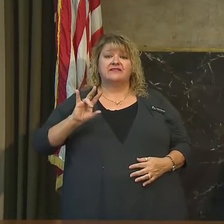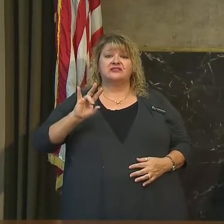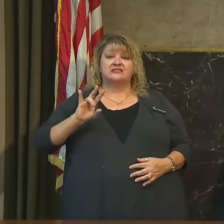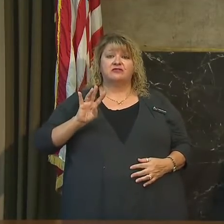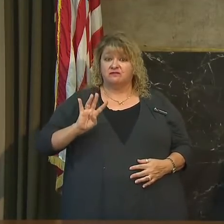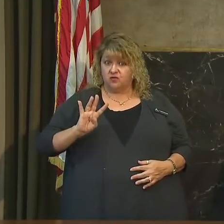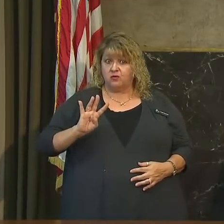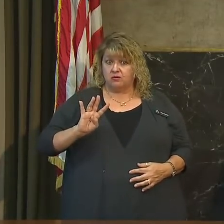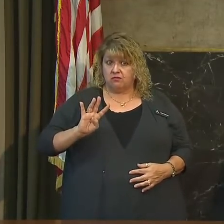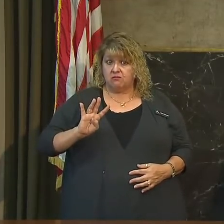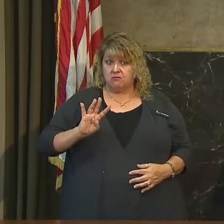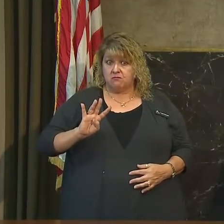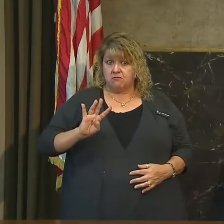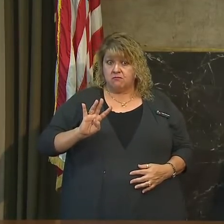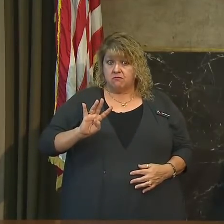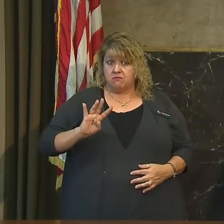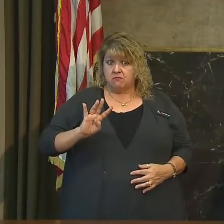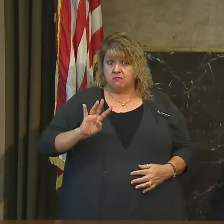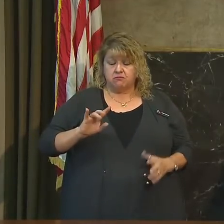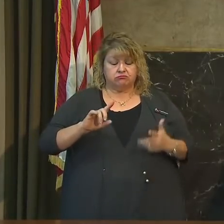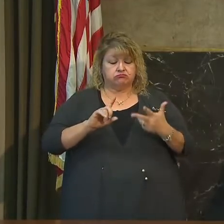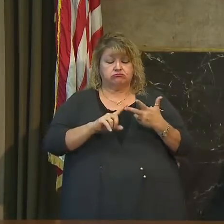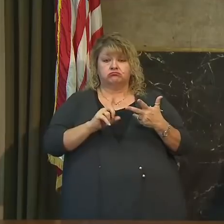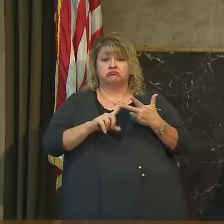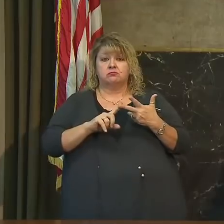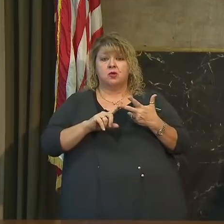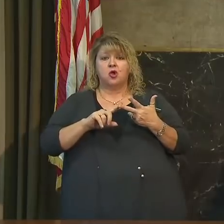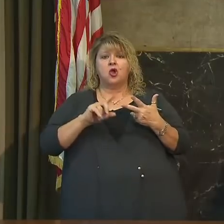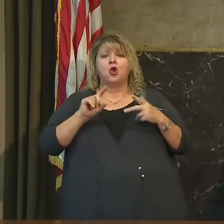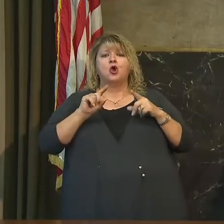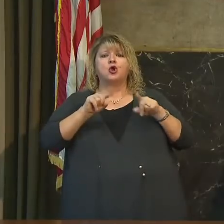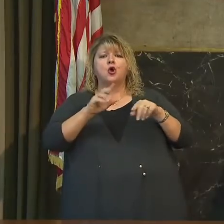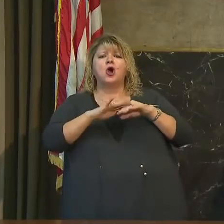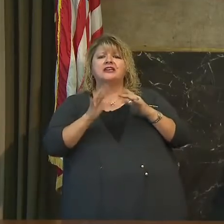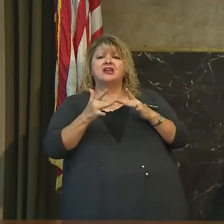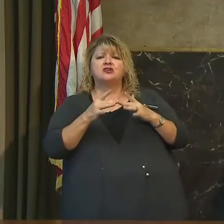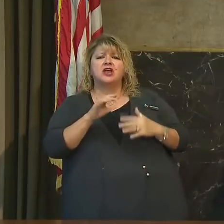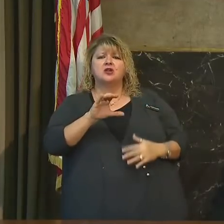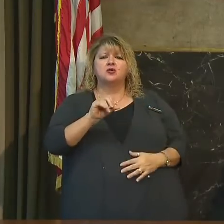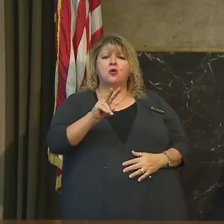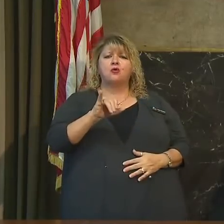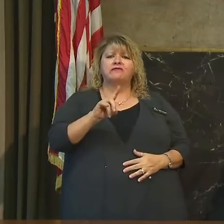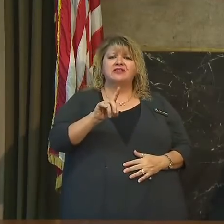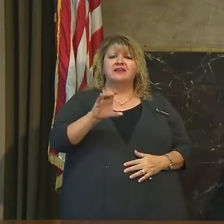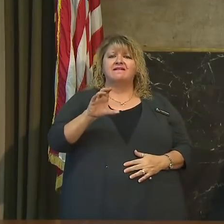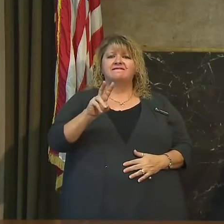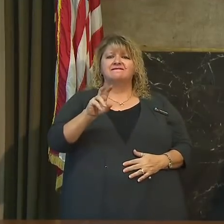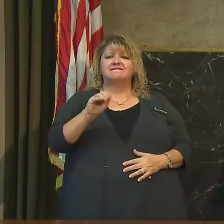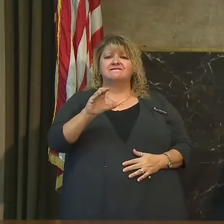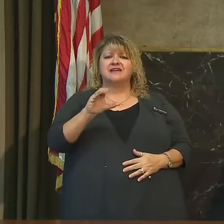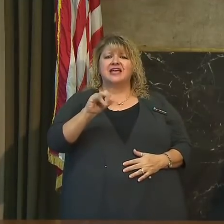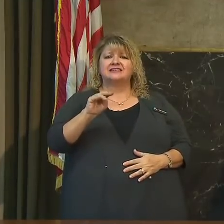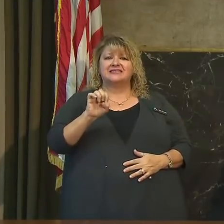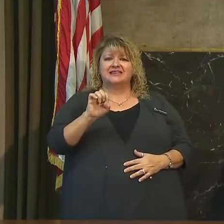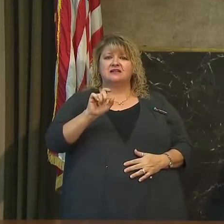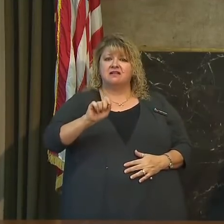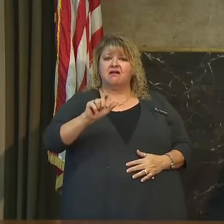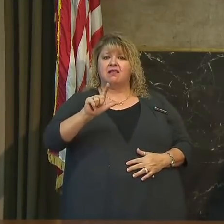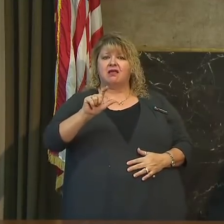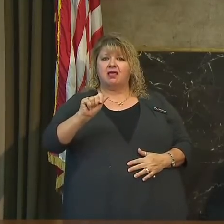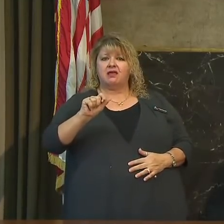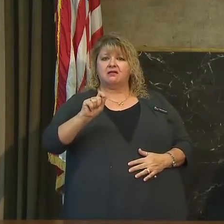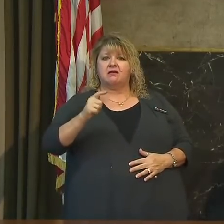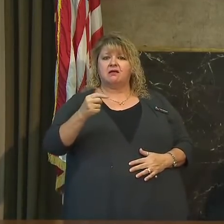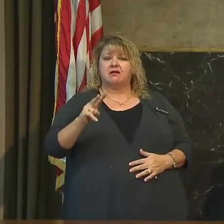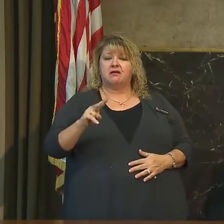1-855-453-0774. And you can go to covidvaccine.la.gov. Again, there are more than